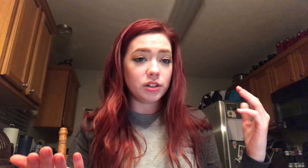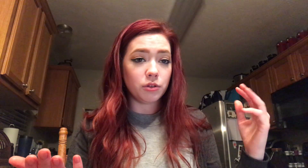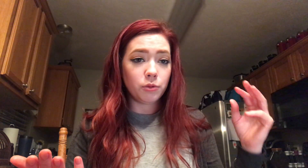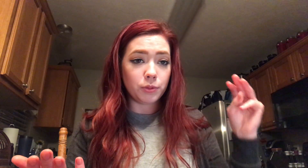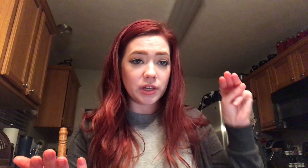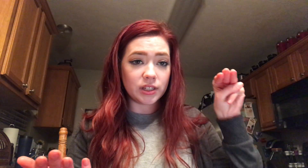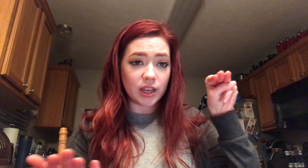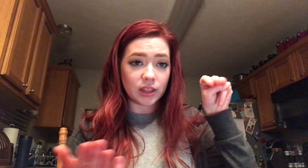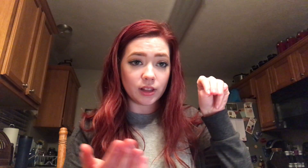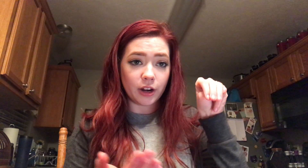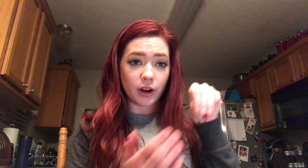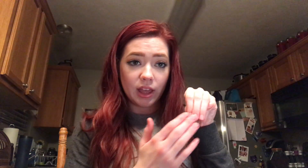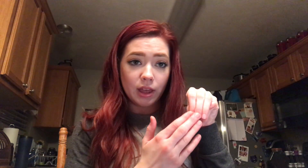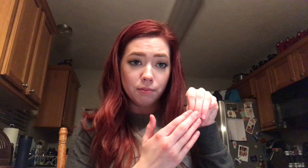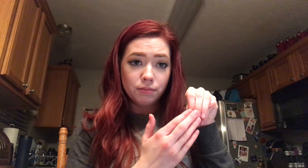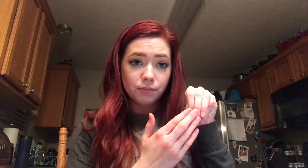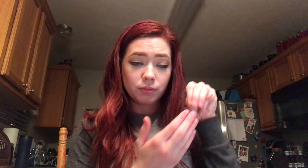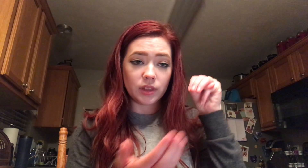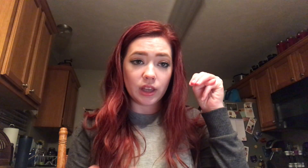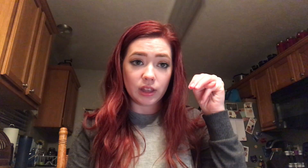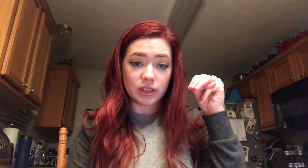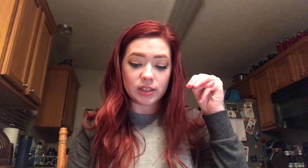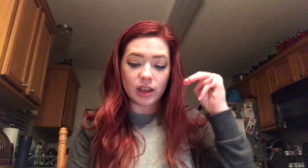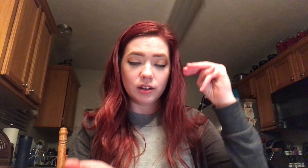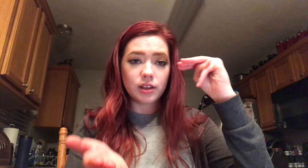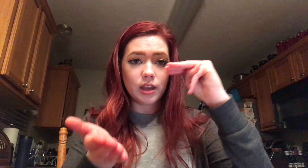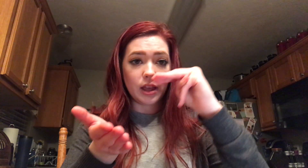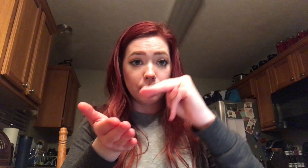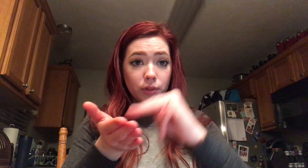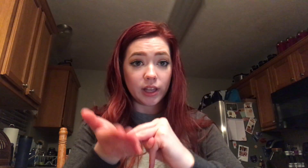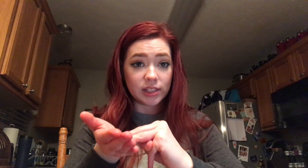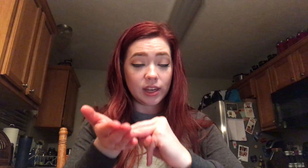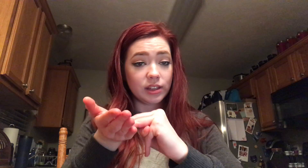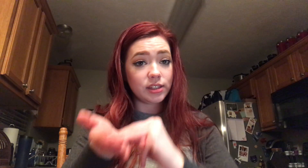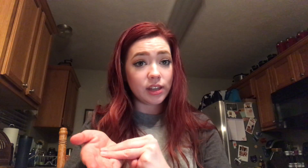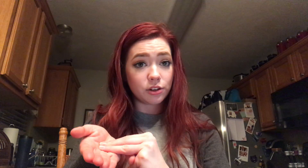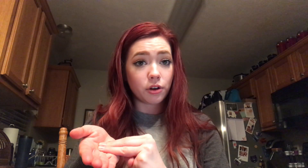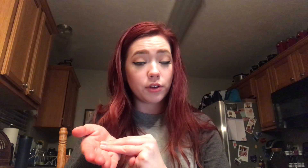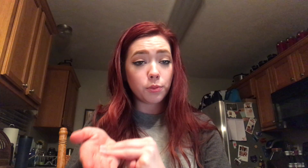do it would be to take the letter M in this hand and place it in the center of your palm.